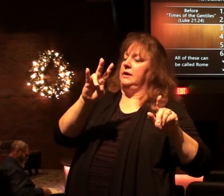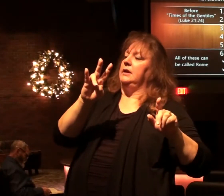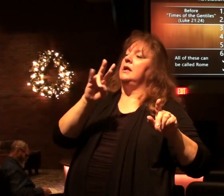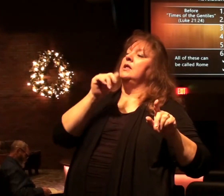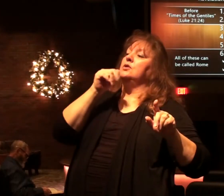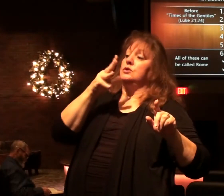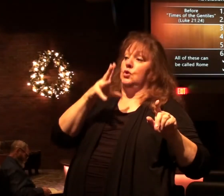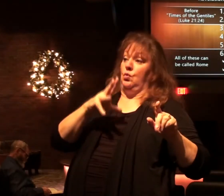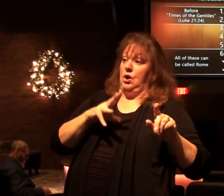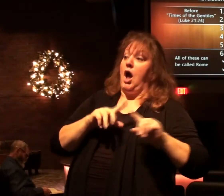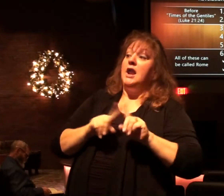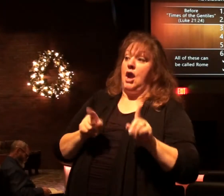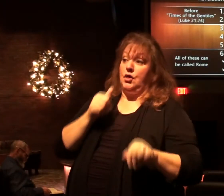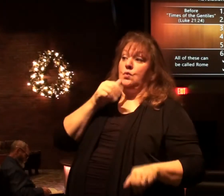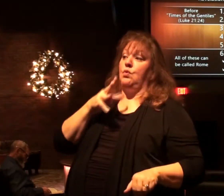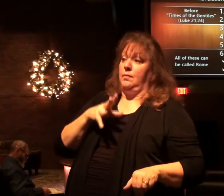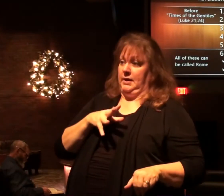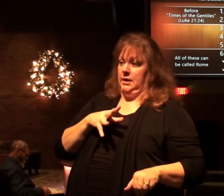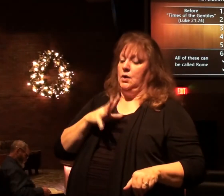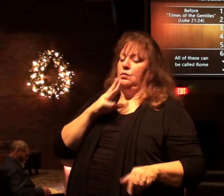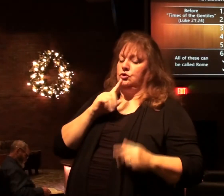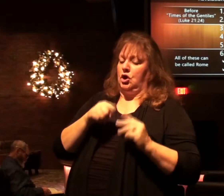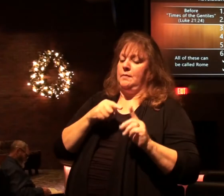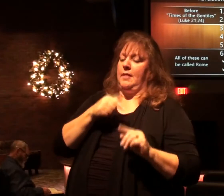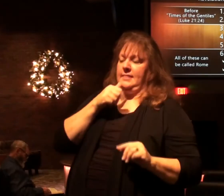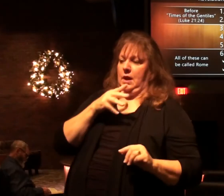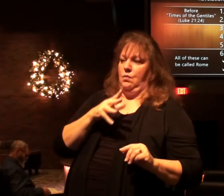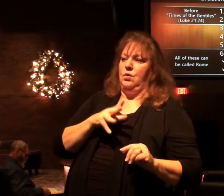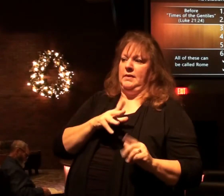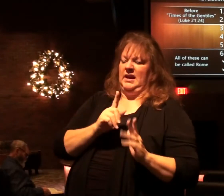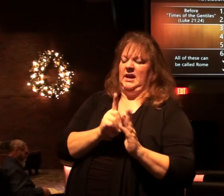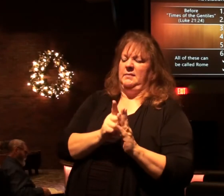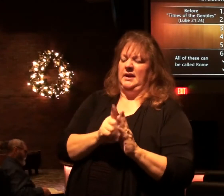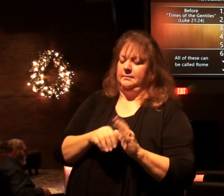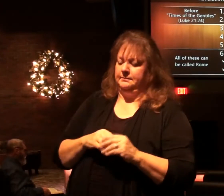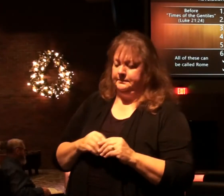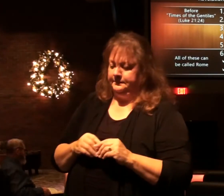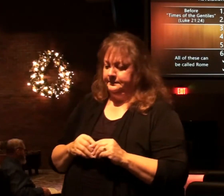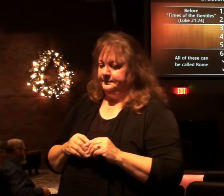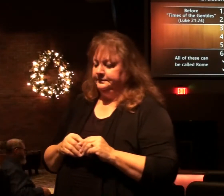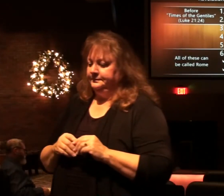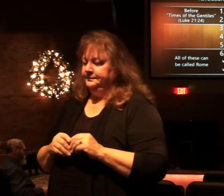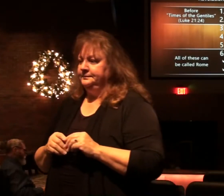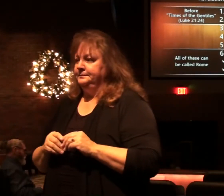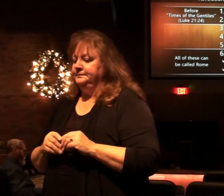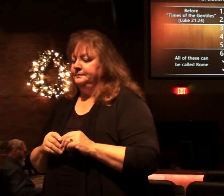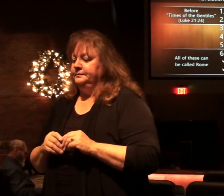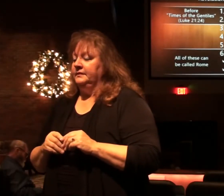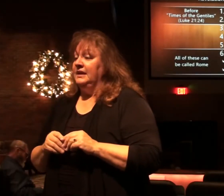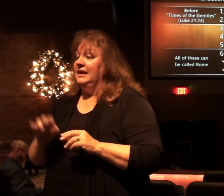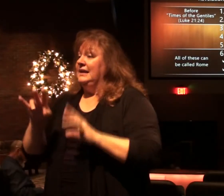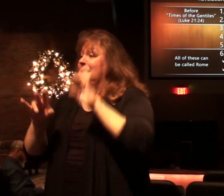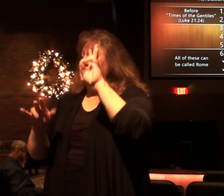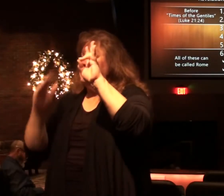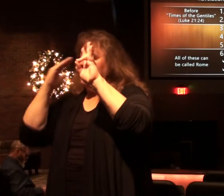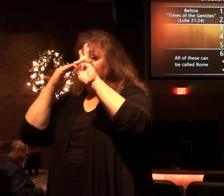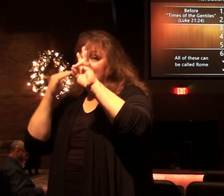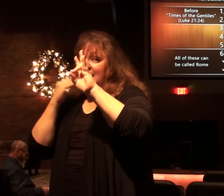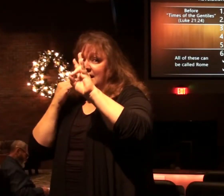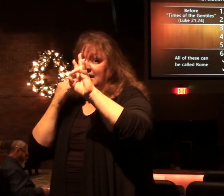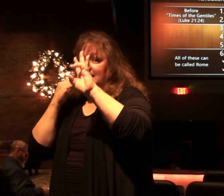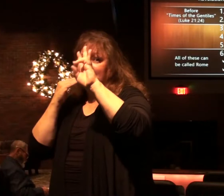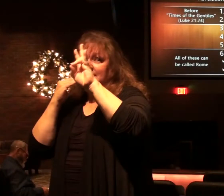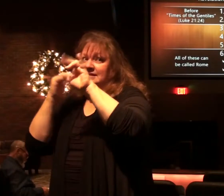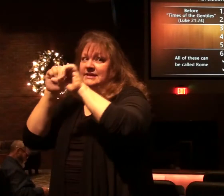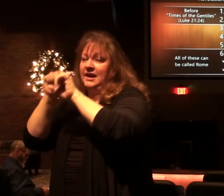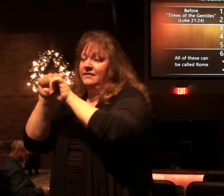chapter 17. We'll talk about her when we get here. The 7 heads are 7